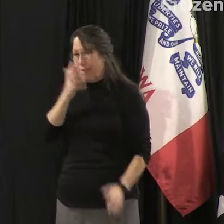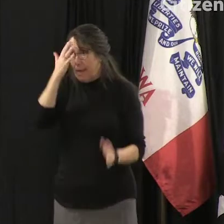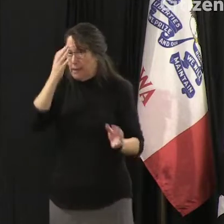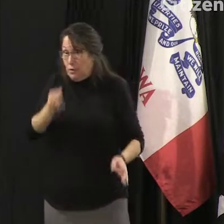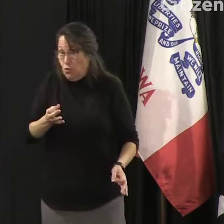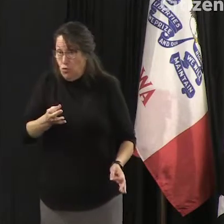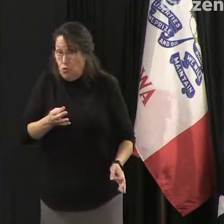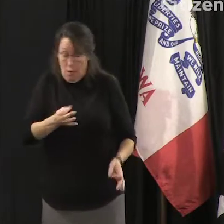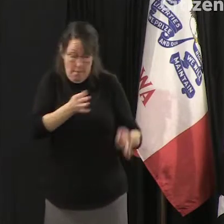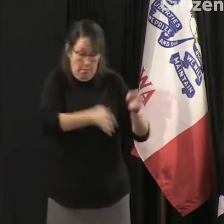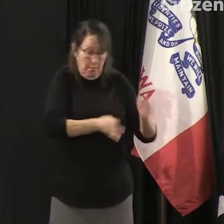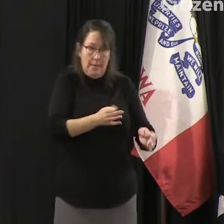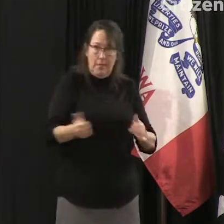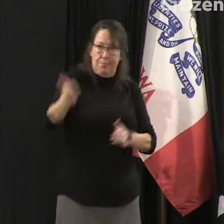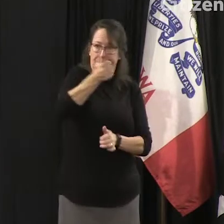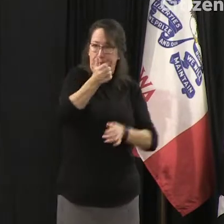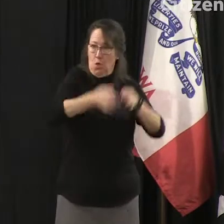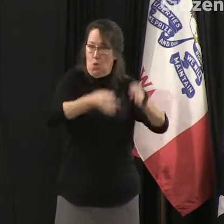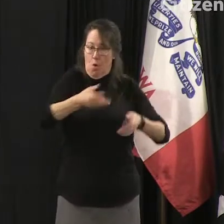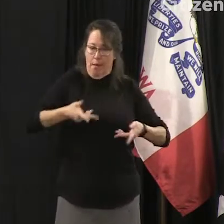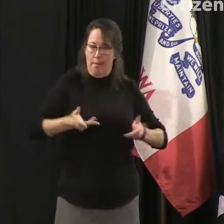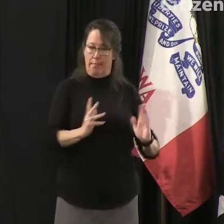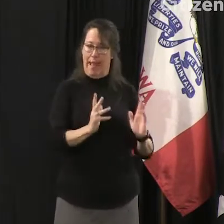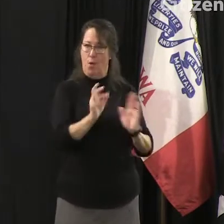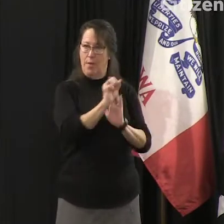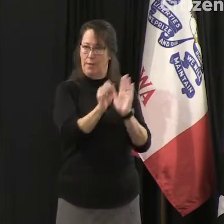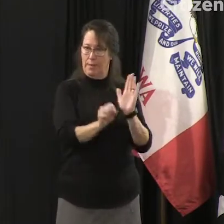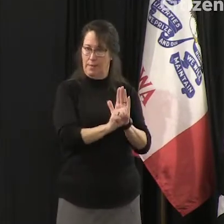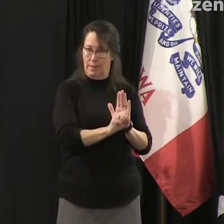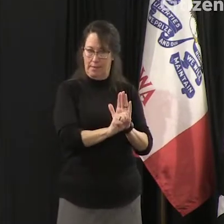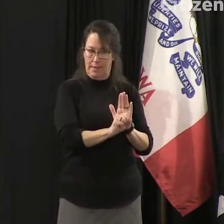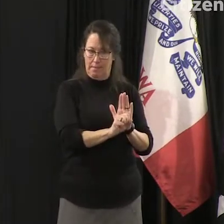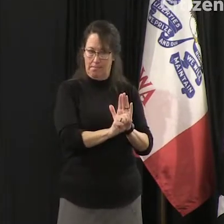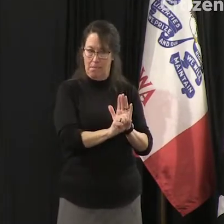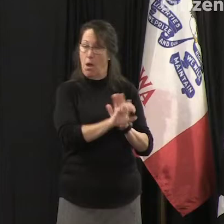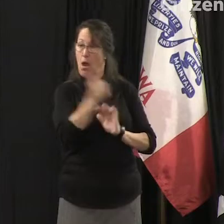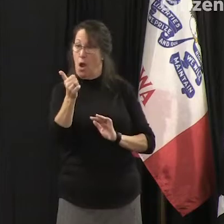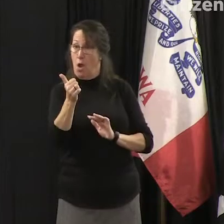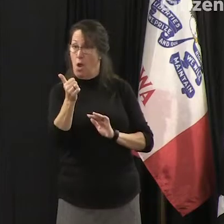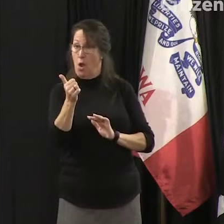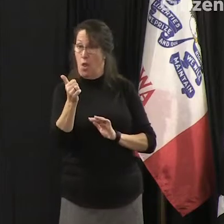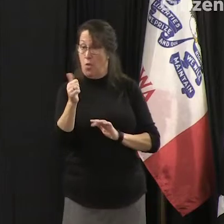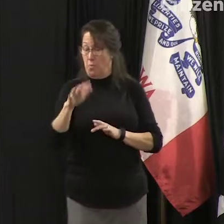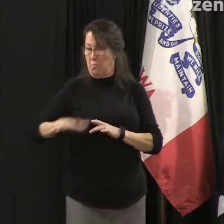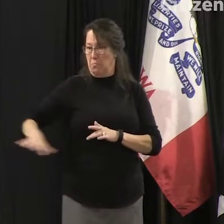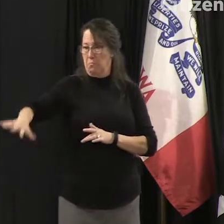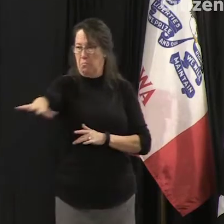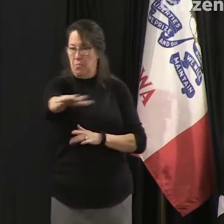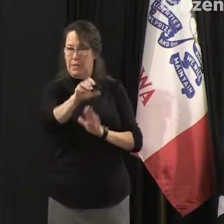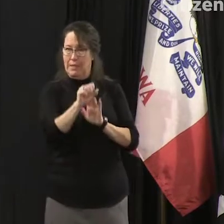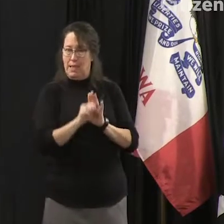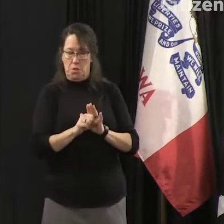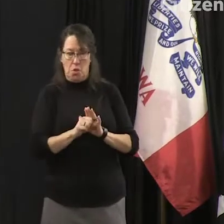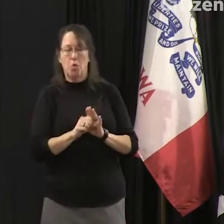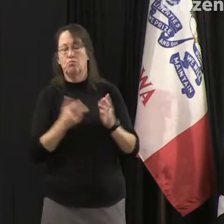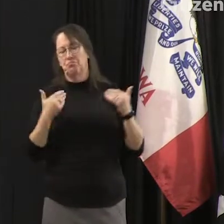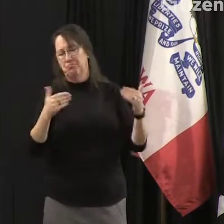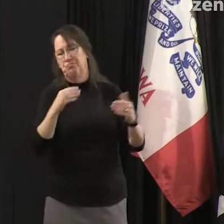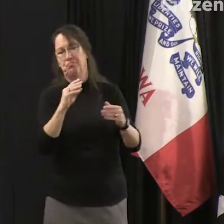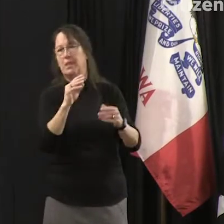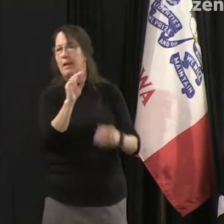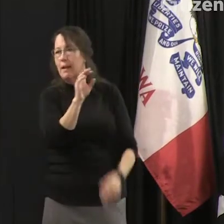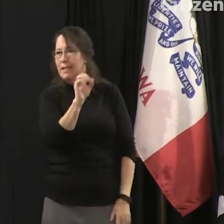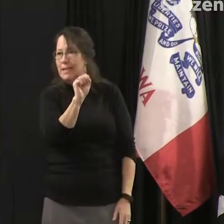decision by that Supreme Court that allowed states and other jurisdictions to summarily